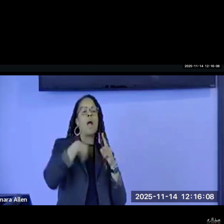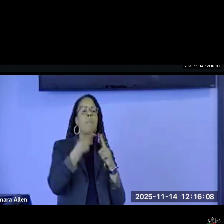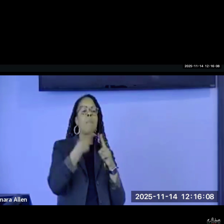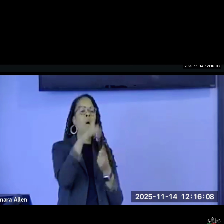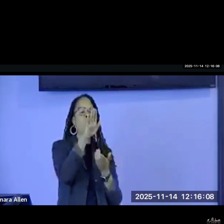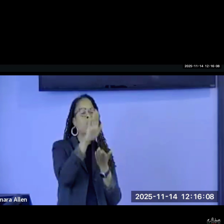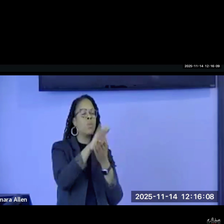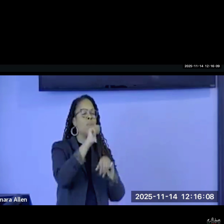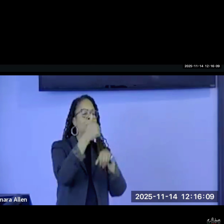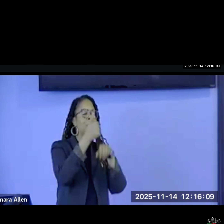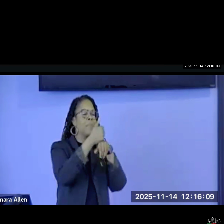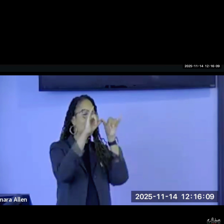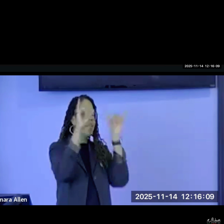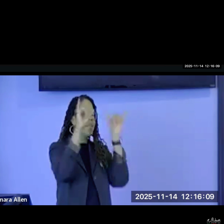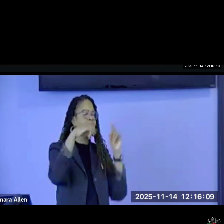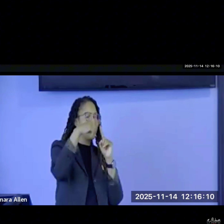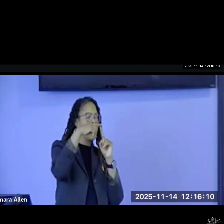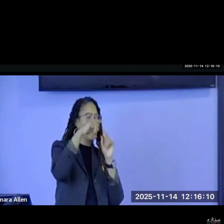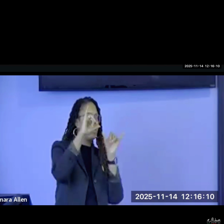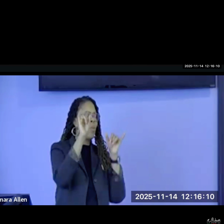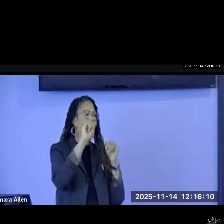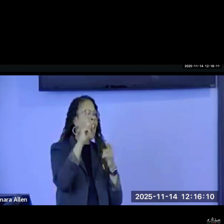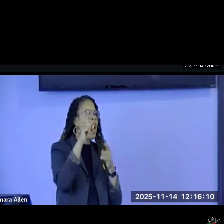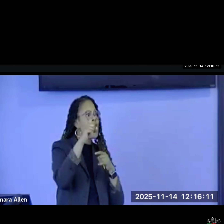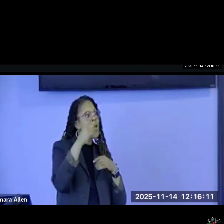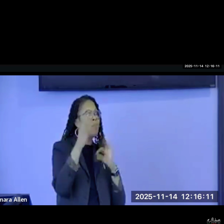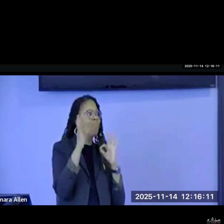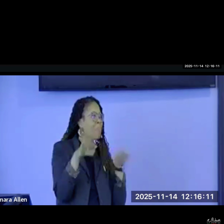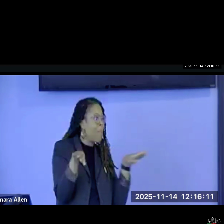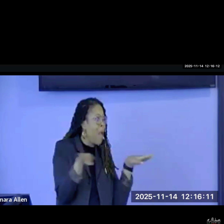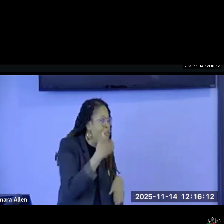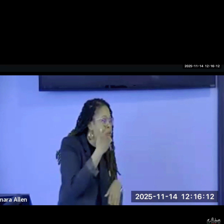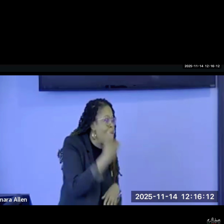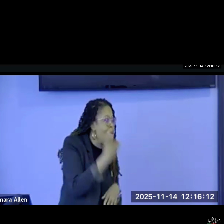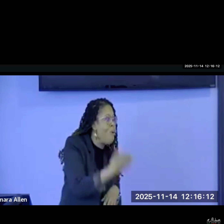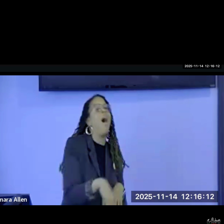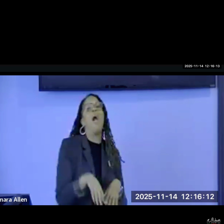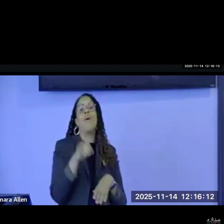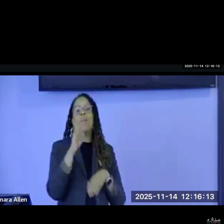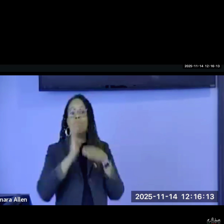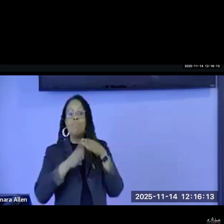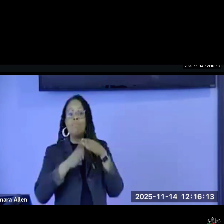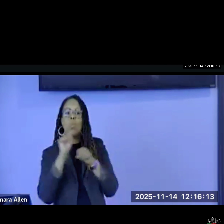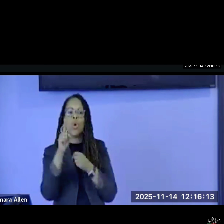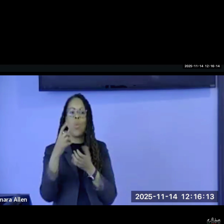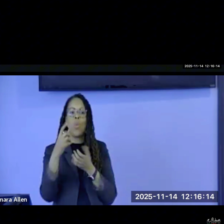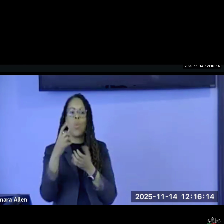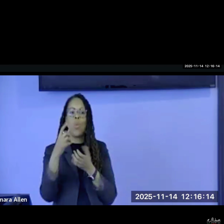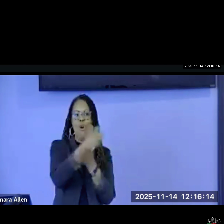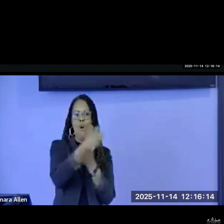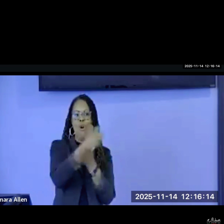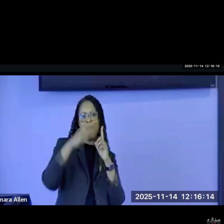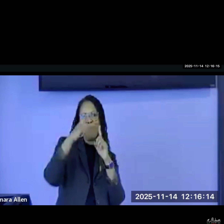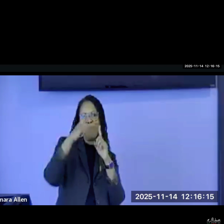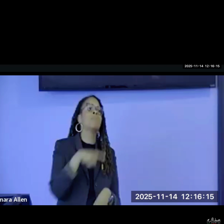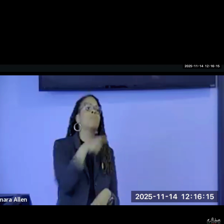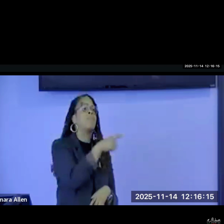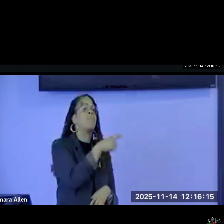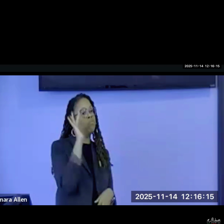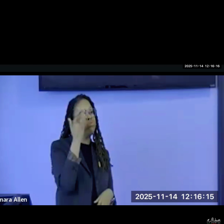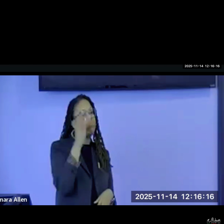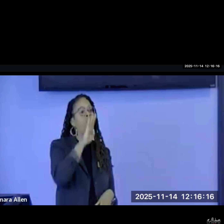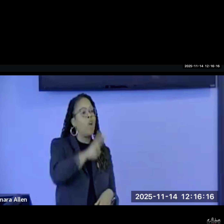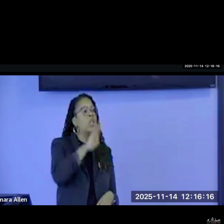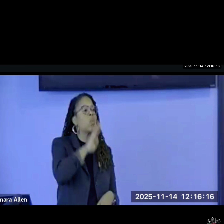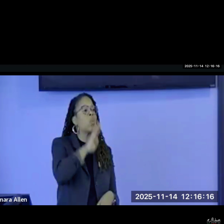hearing family. They felt that